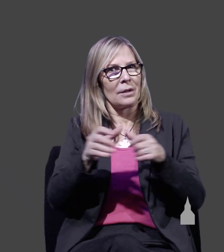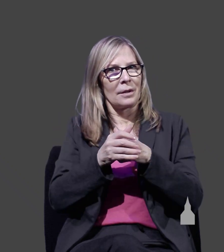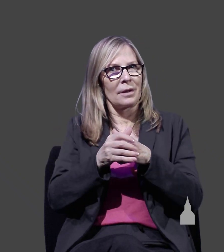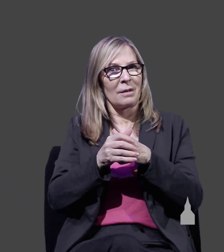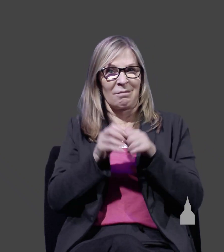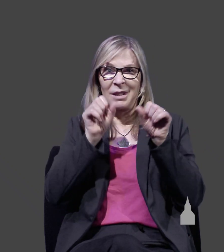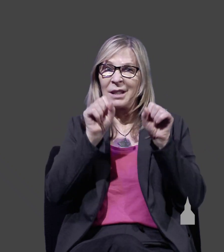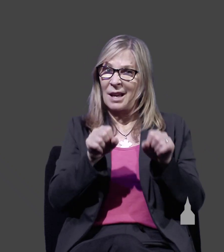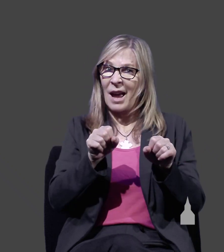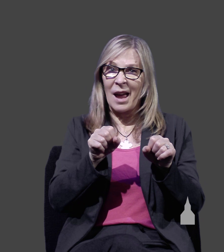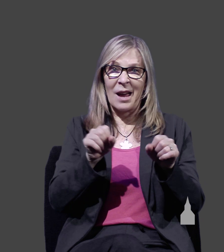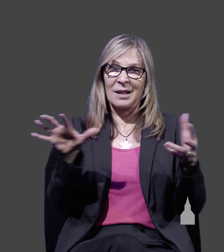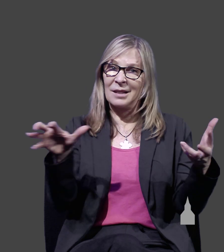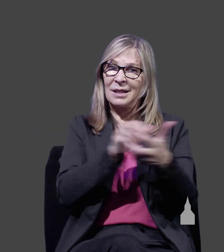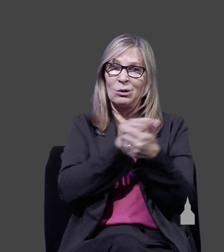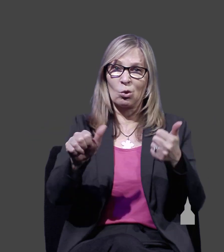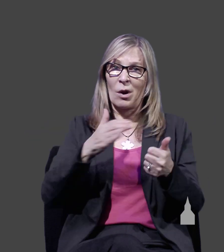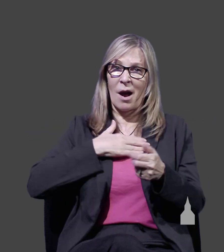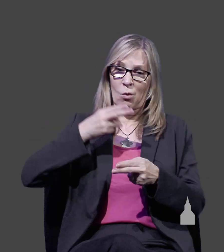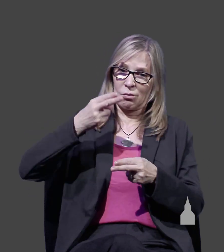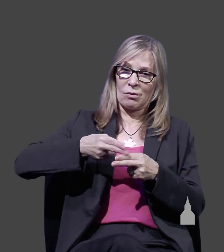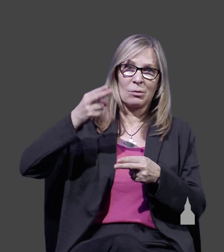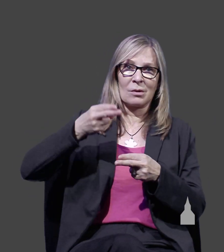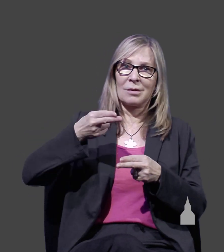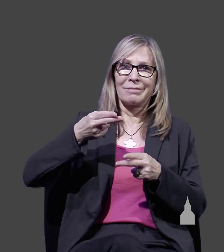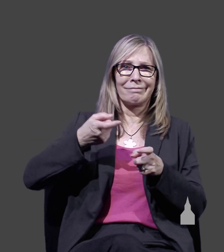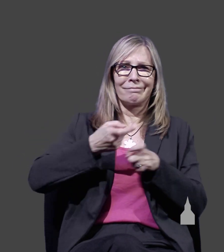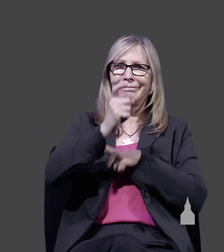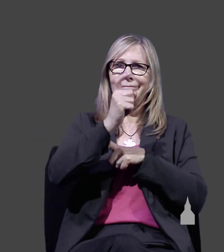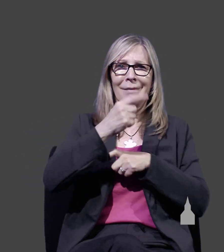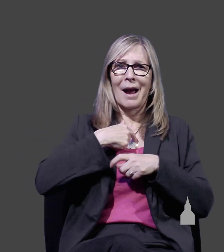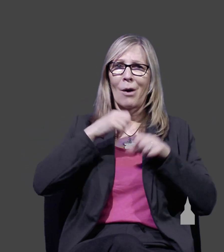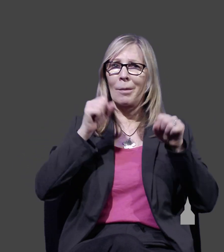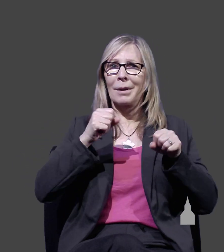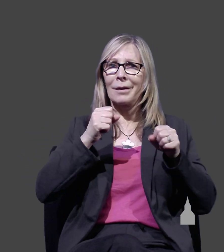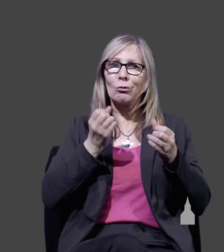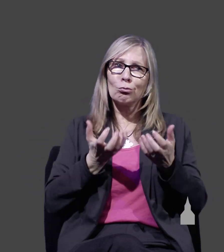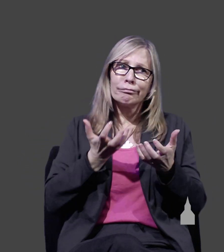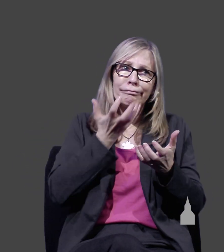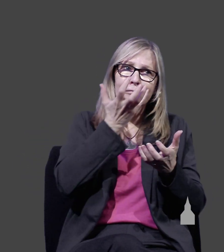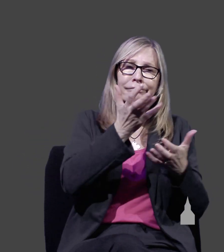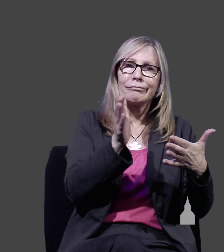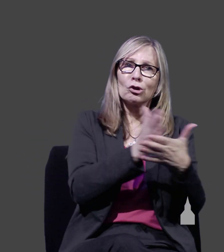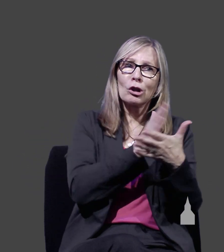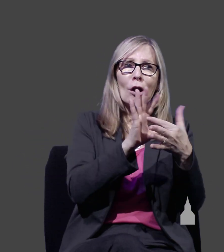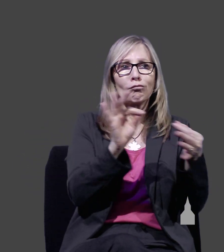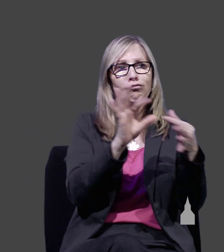because they can destroy our ability to share the gospel of Jesus Christ if we're not careful.